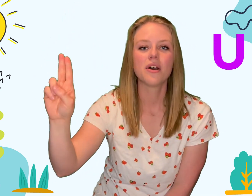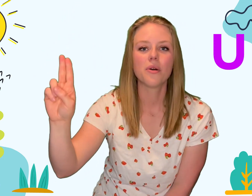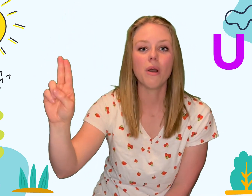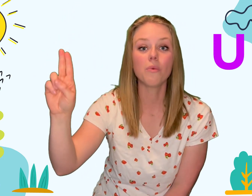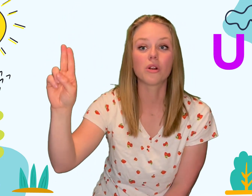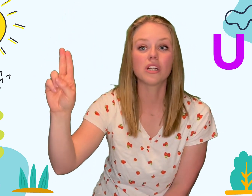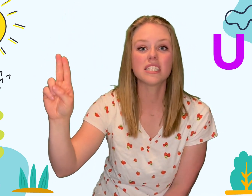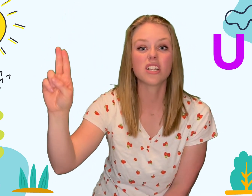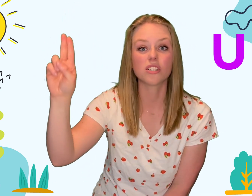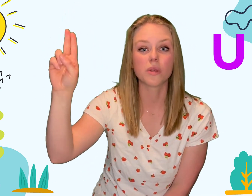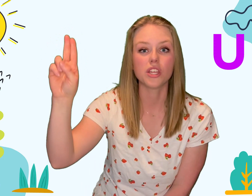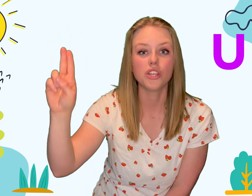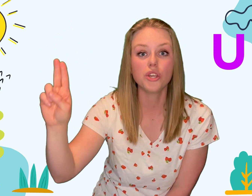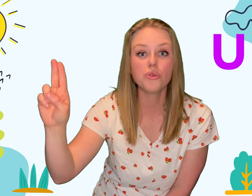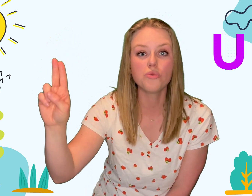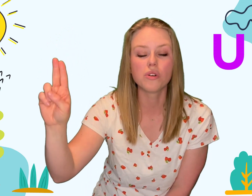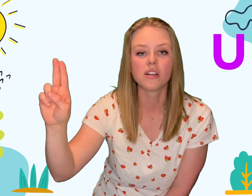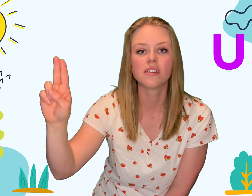What word starts with U?